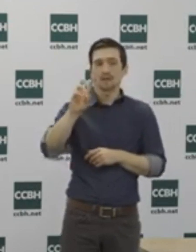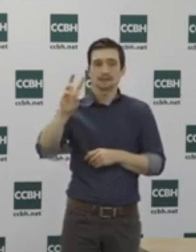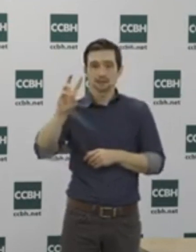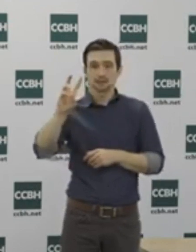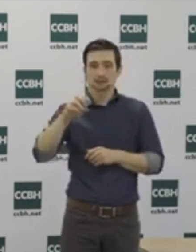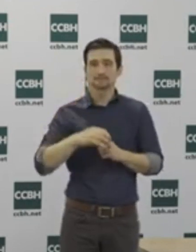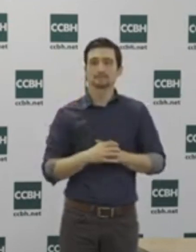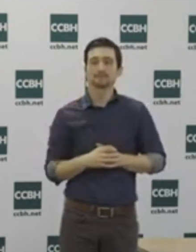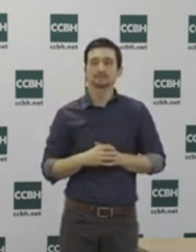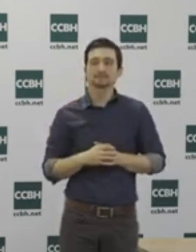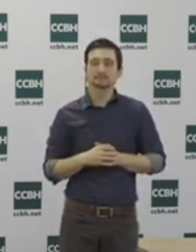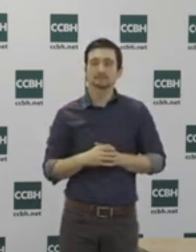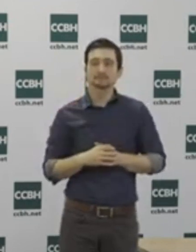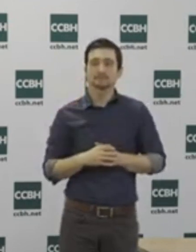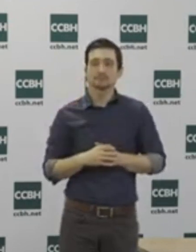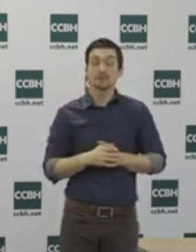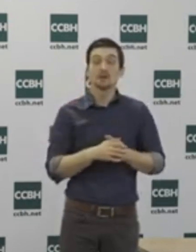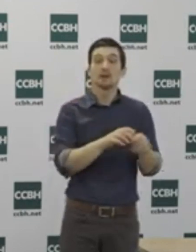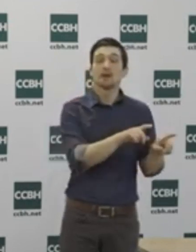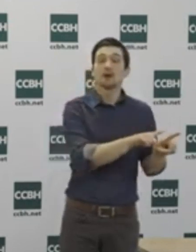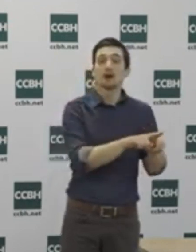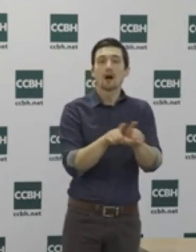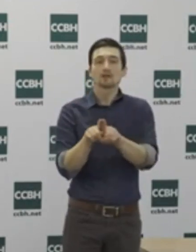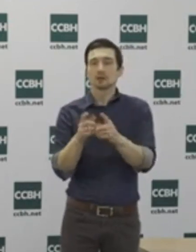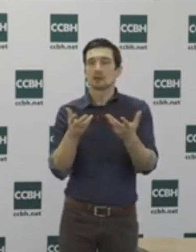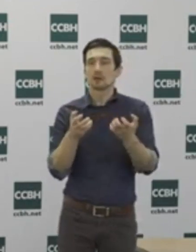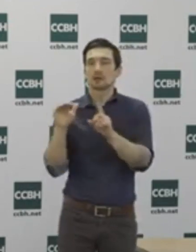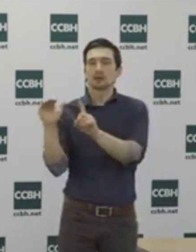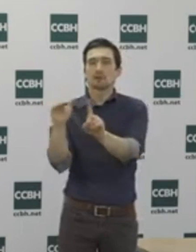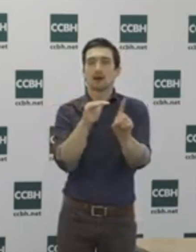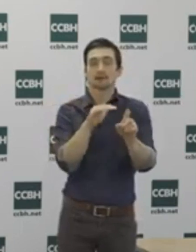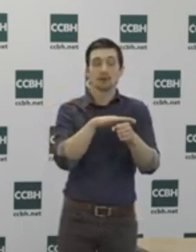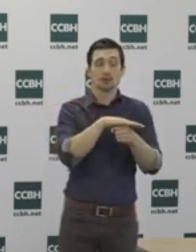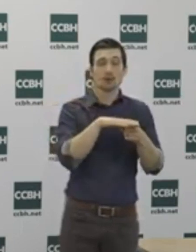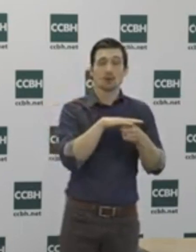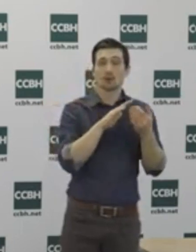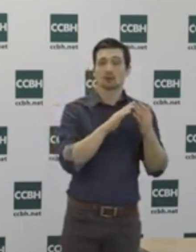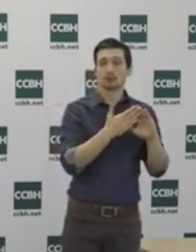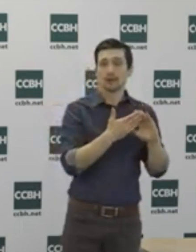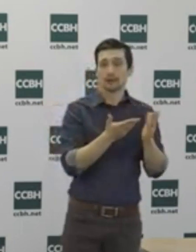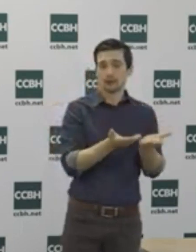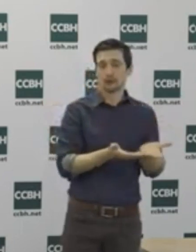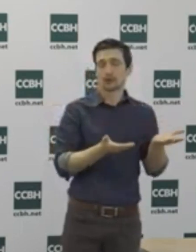1-800-720-9616. And then I'd also like to remind our local community